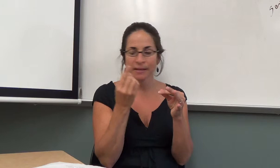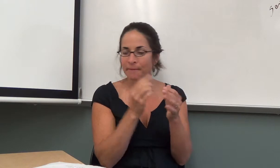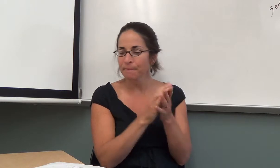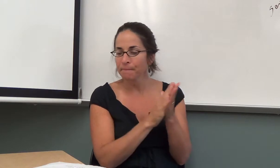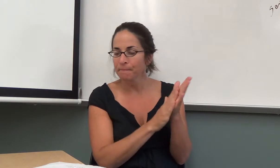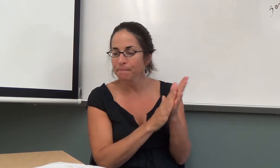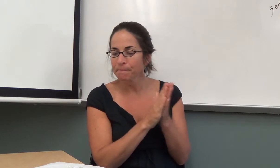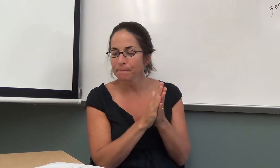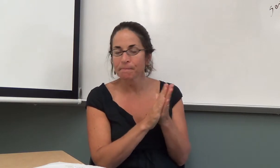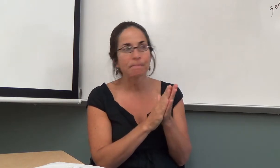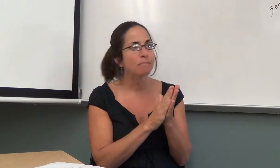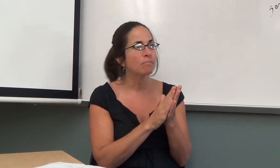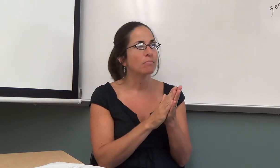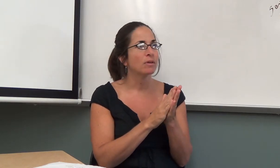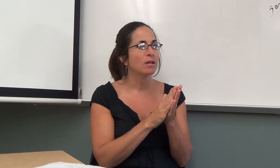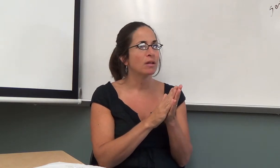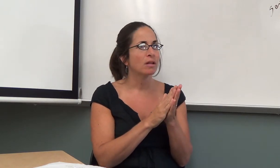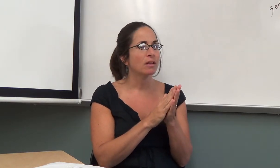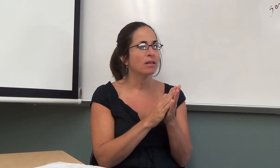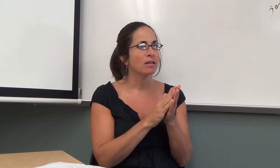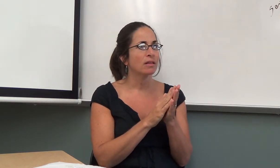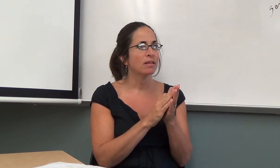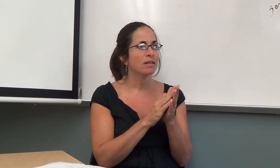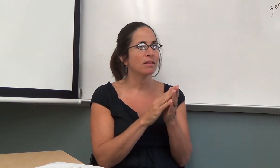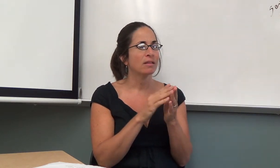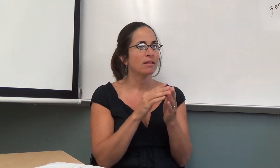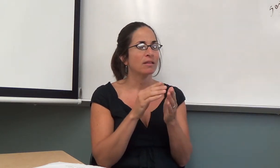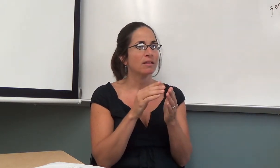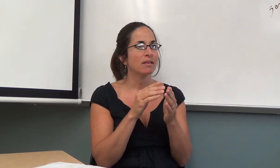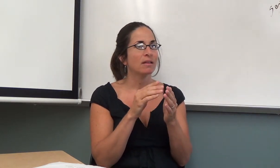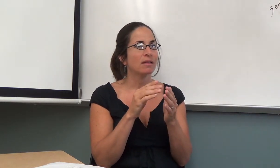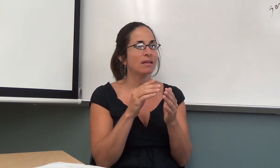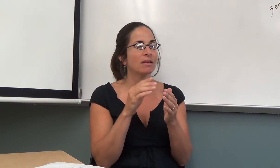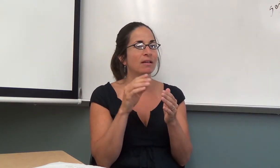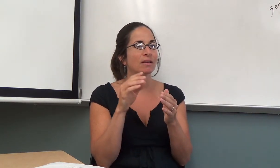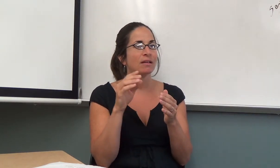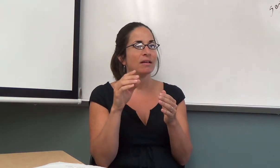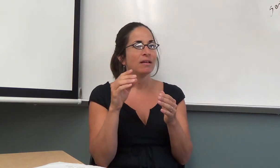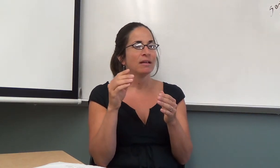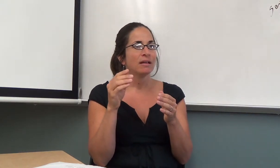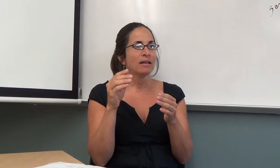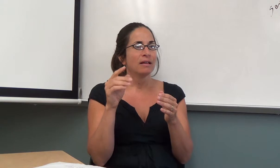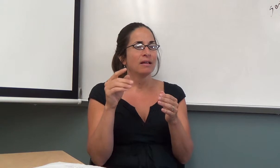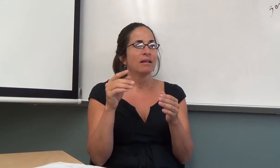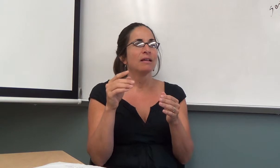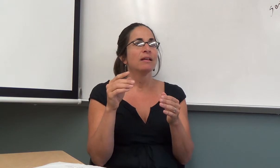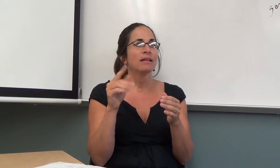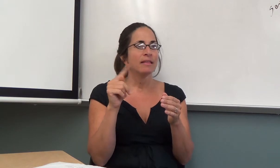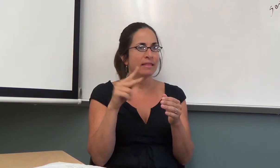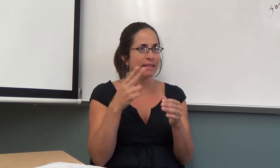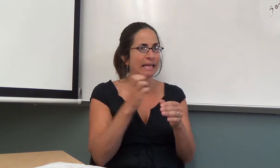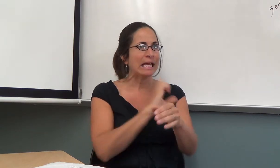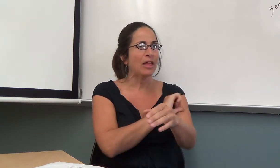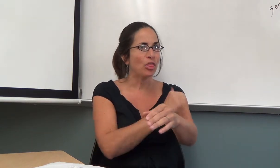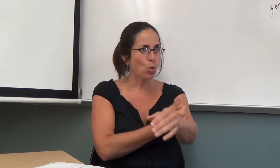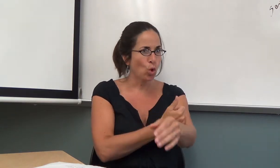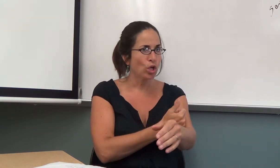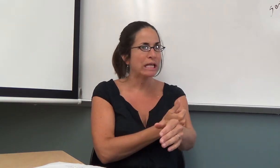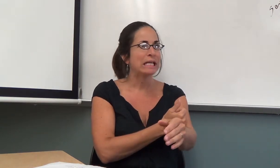the authorities were offering. You are right. The authorities, it is implied. That's very, very smart statement that you just made there.